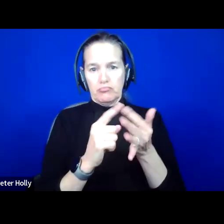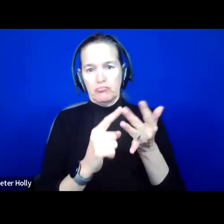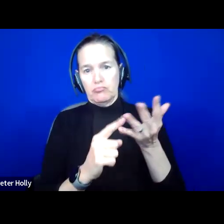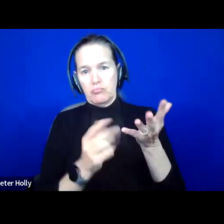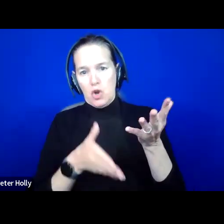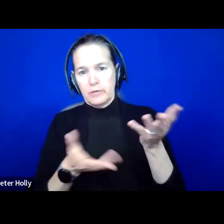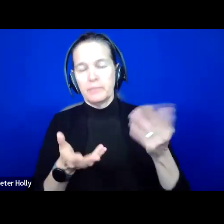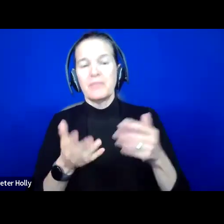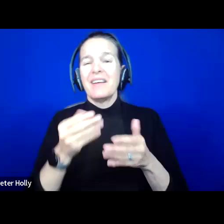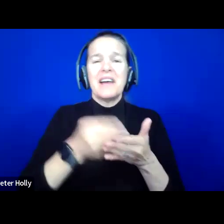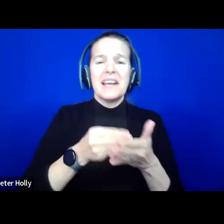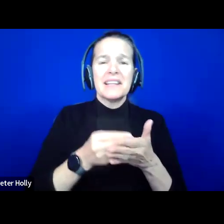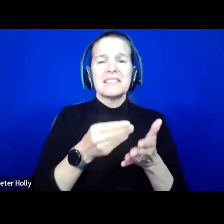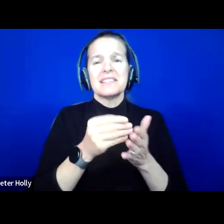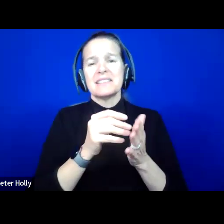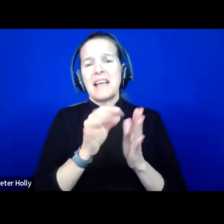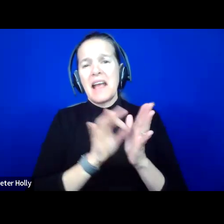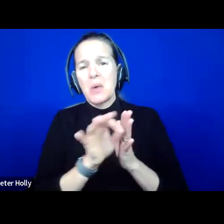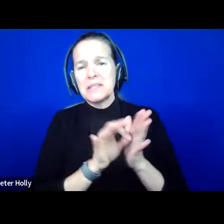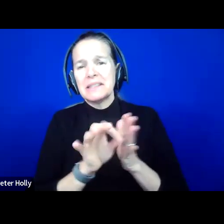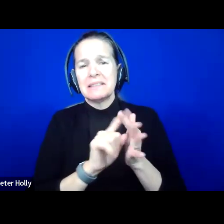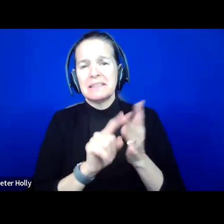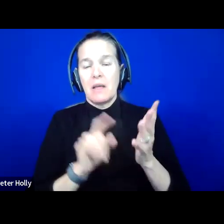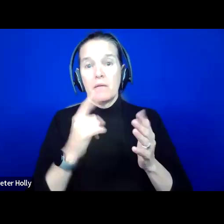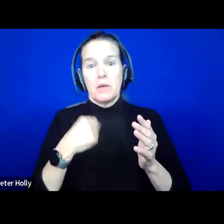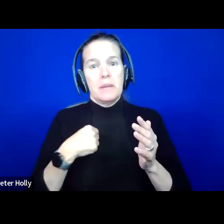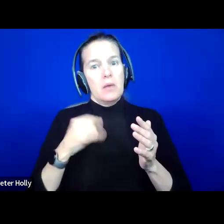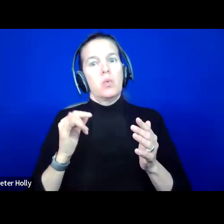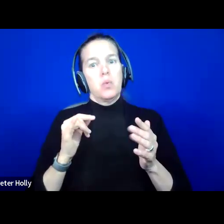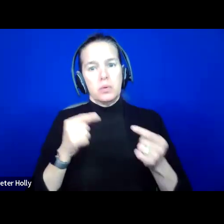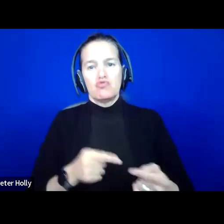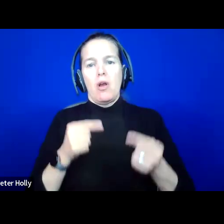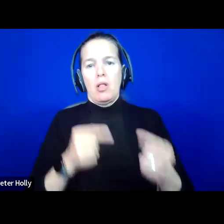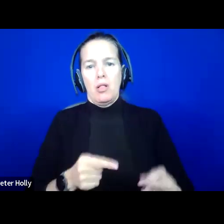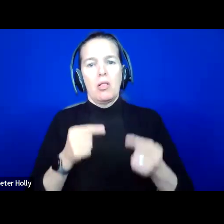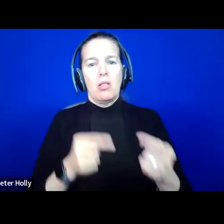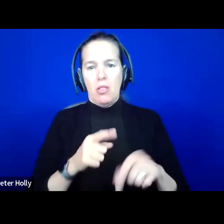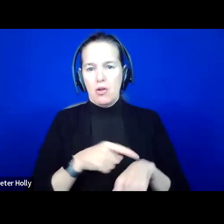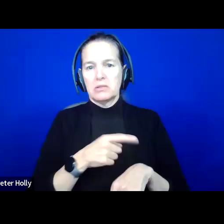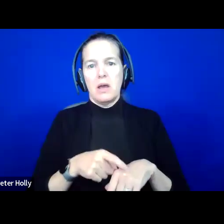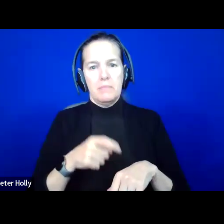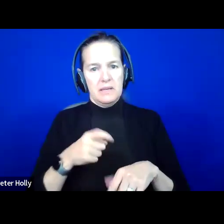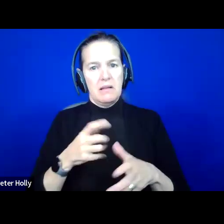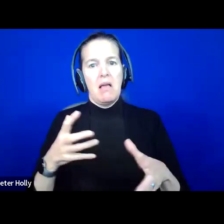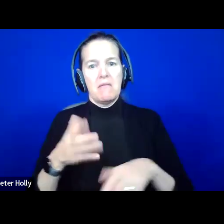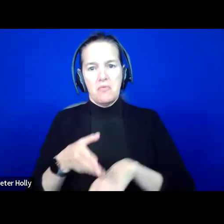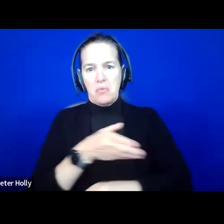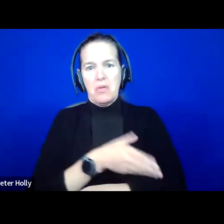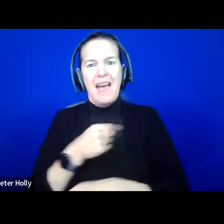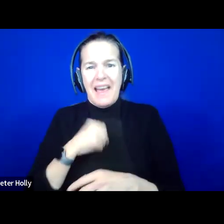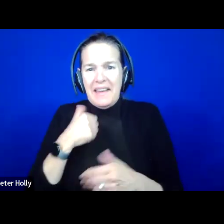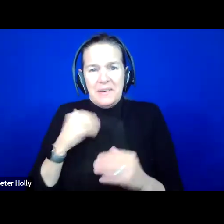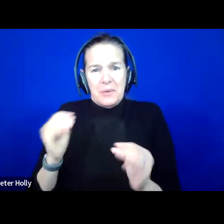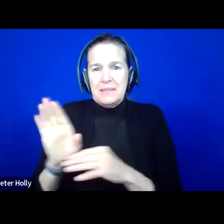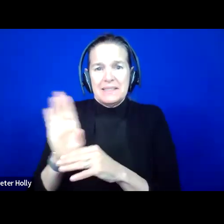the accounting and all that, that was an area of growth for me that I struggled with for quite some time. Again, I didn't have any business owners in my family. I didn't